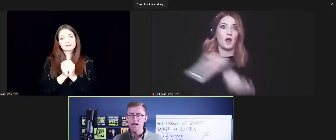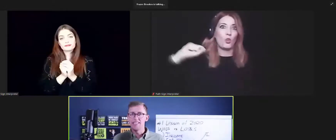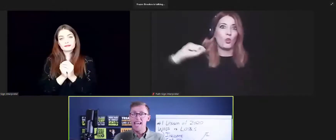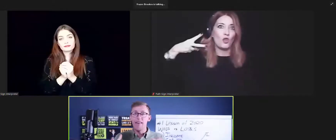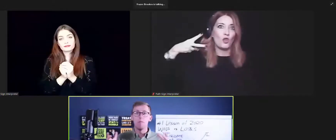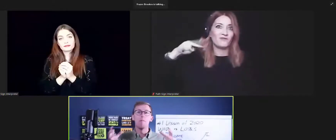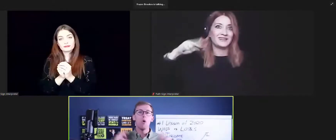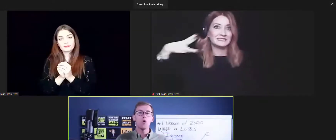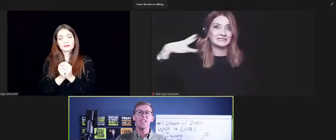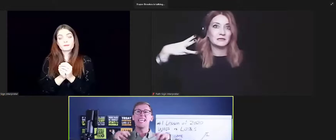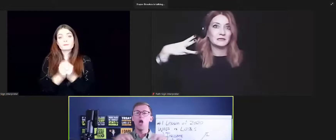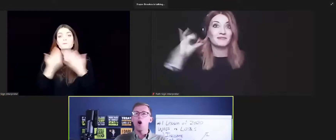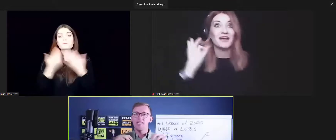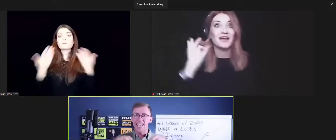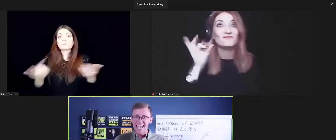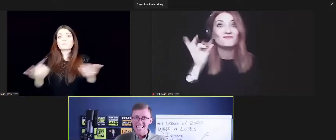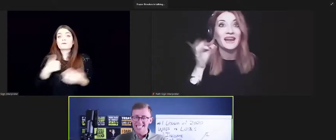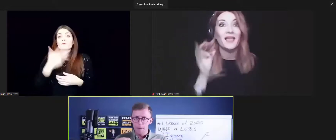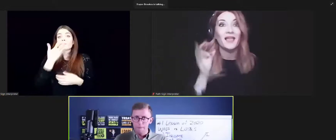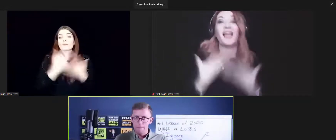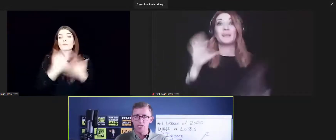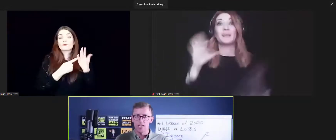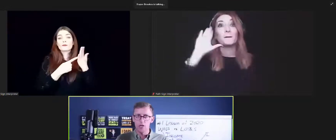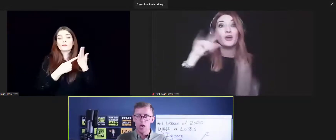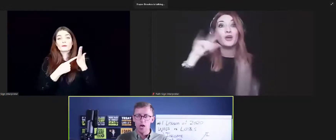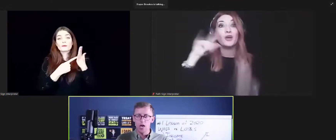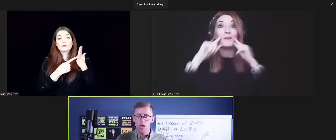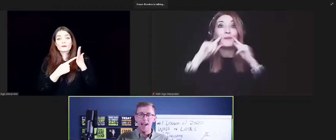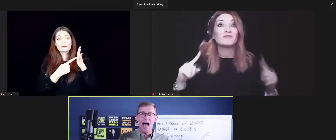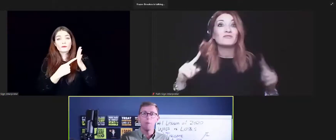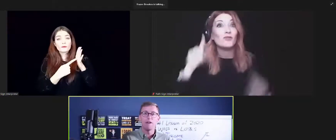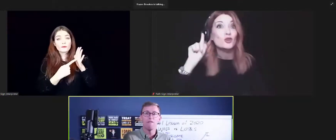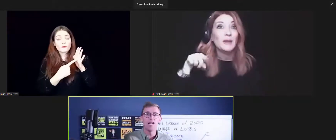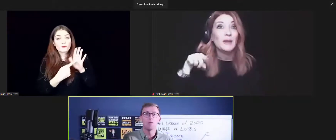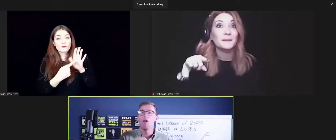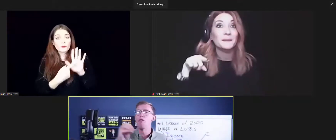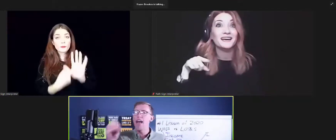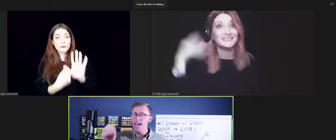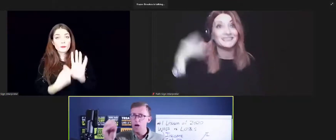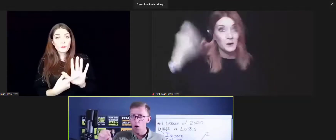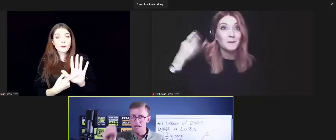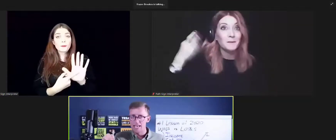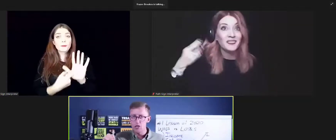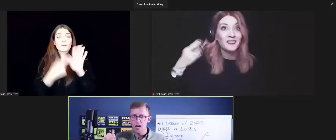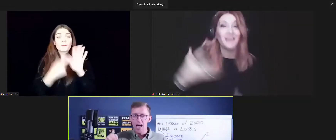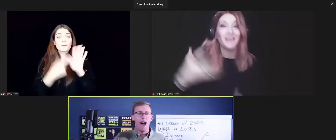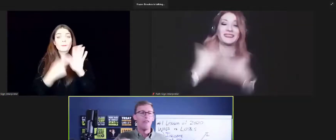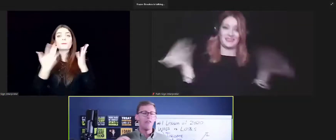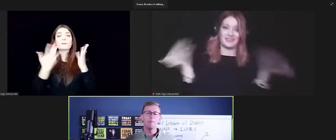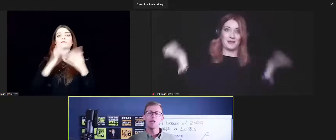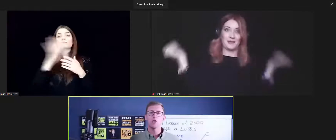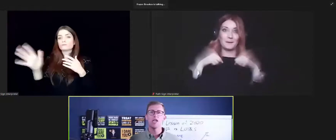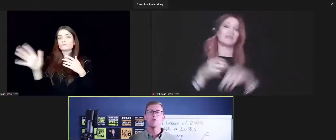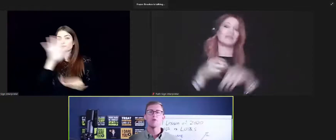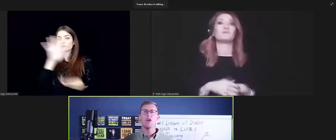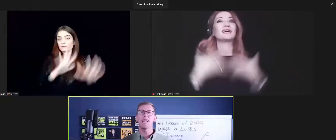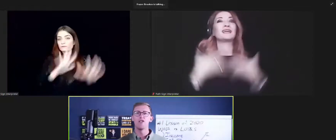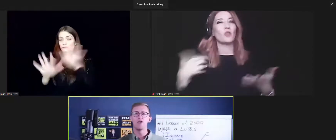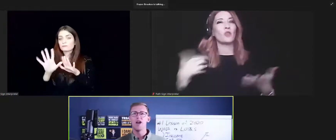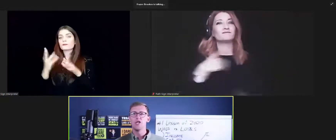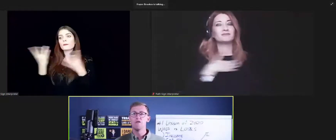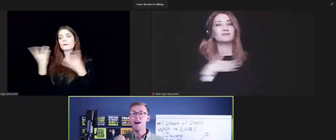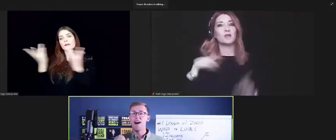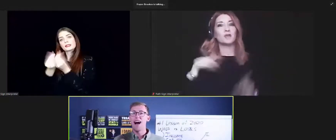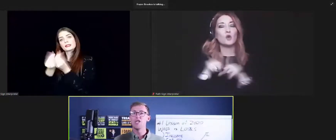to get them emotionally locked into the business by helping find what their goal is. And then I'm going to set you a challenge